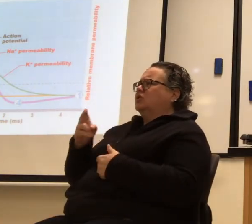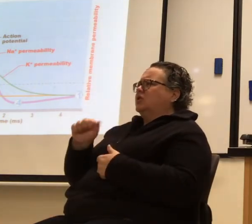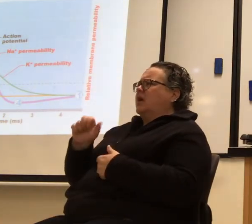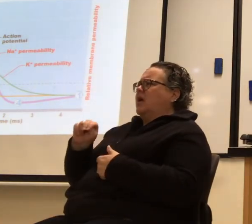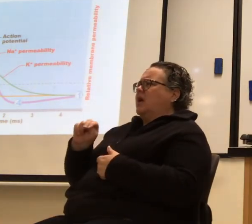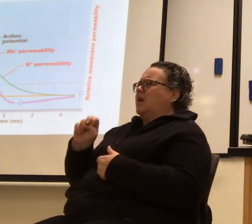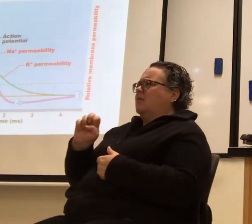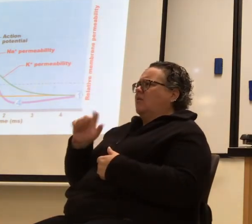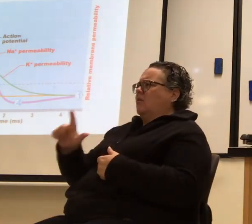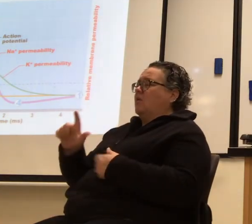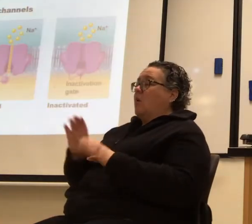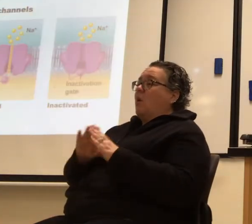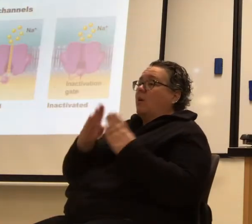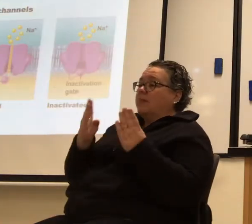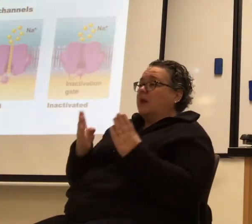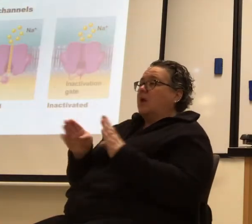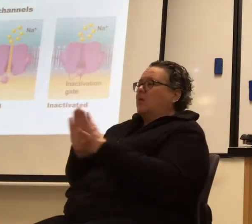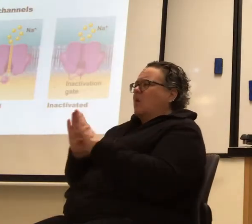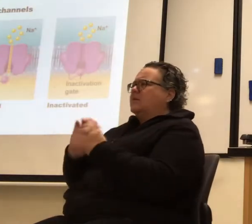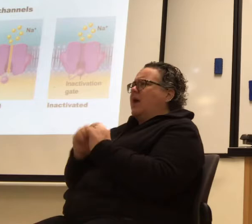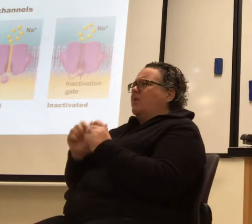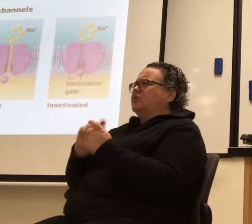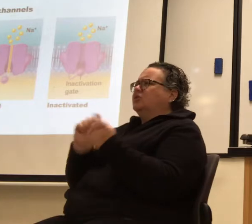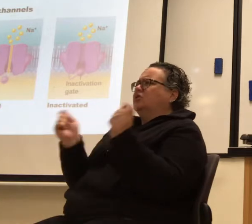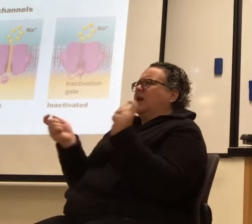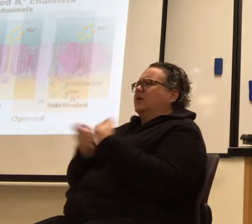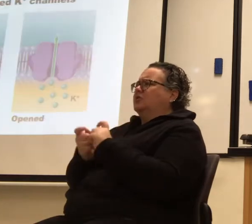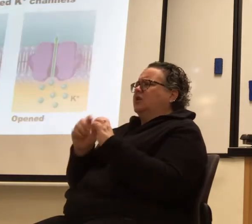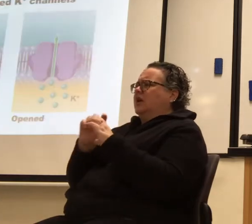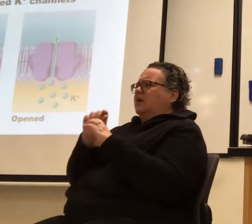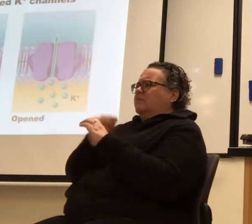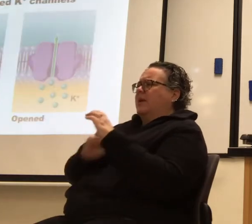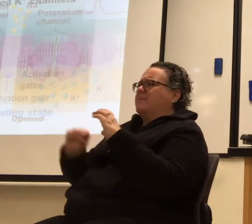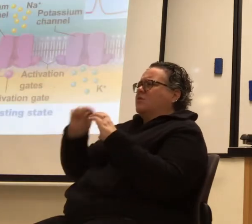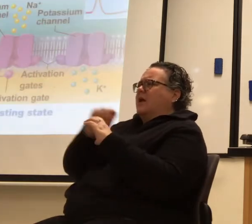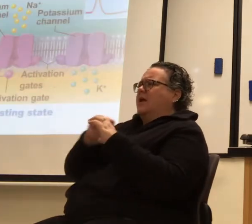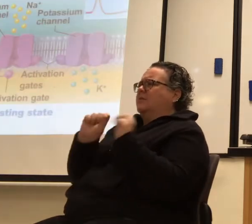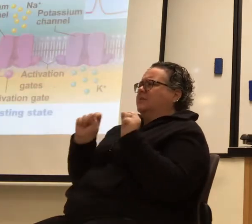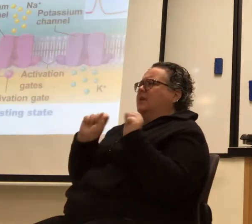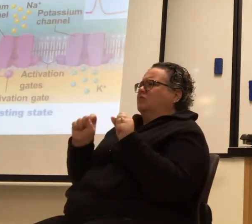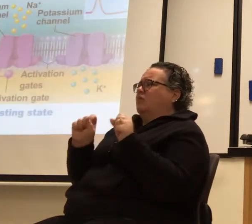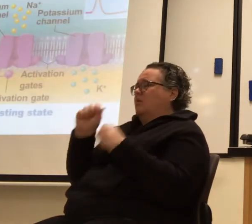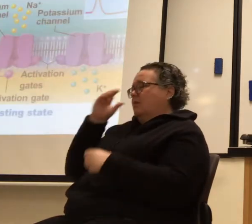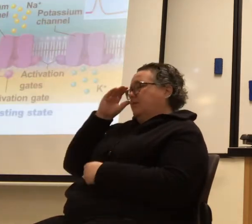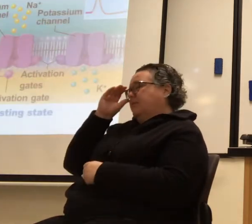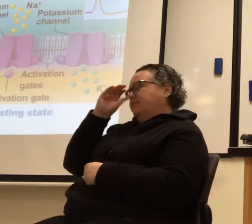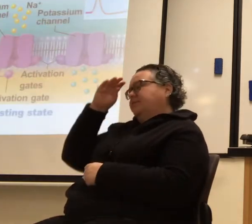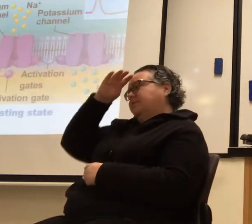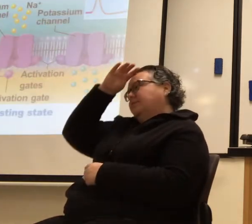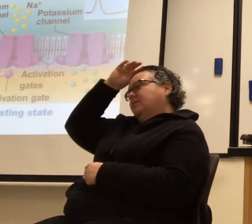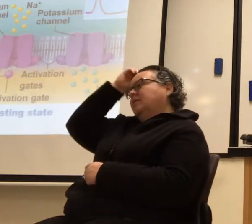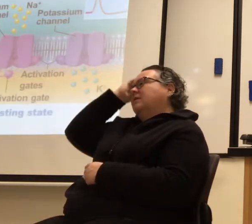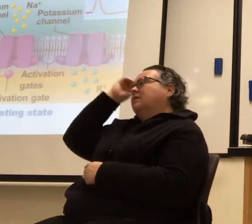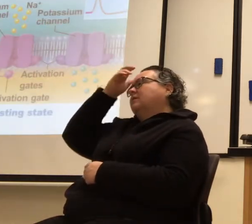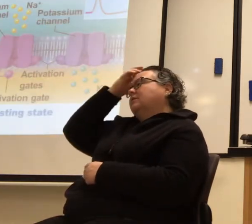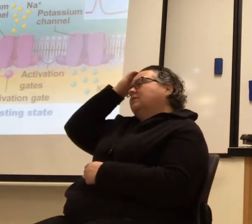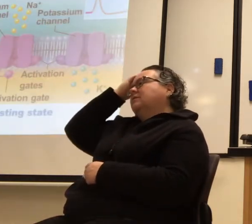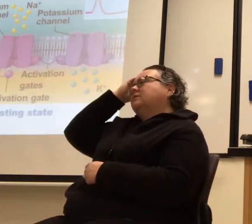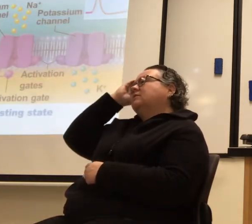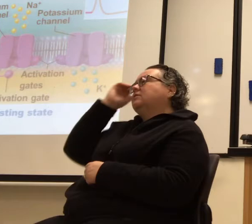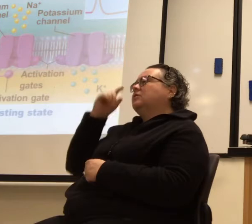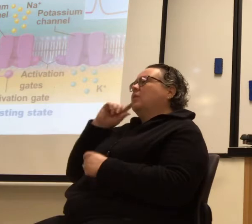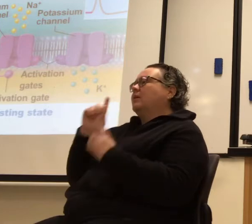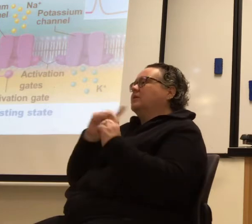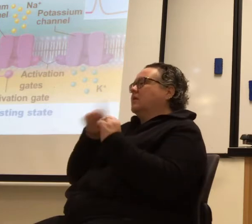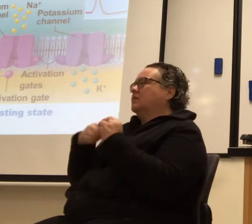and closed and how it's changing the membrane potential. So we talked about that. And so let's talk about the events